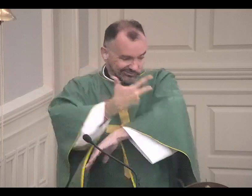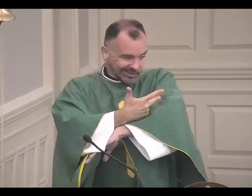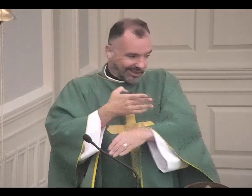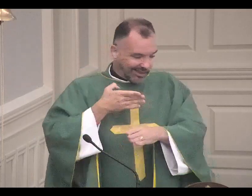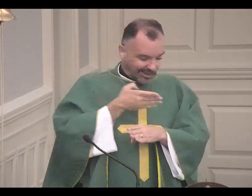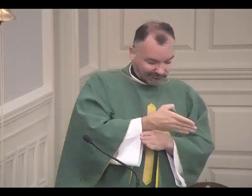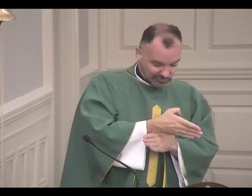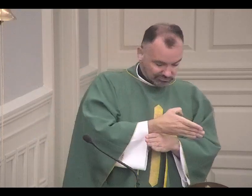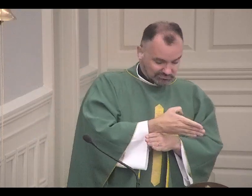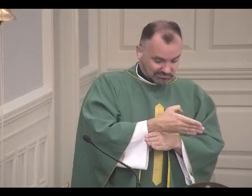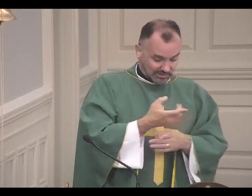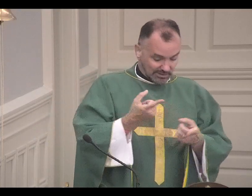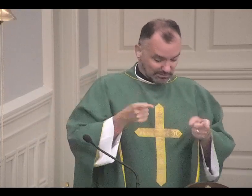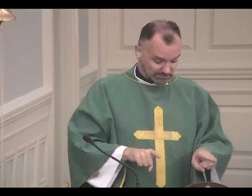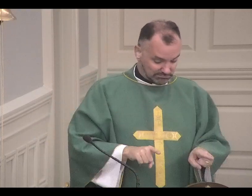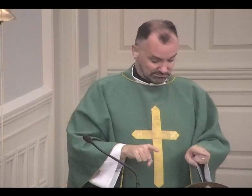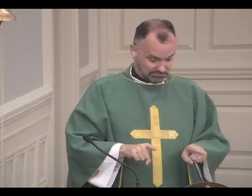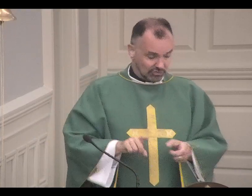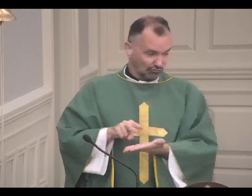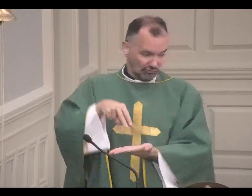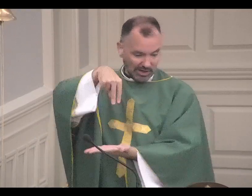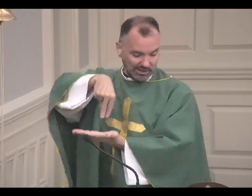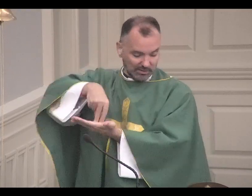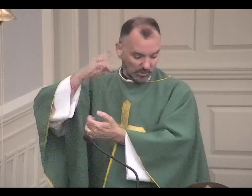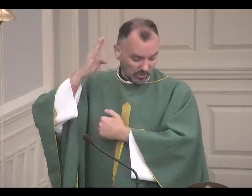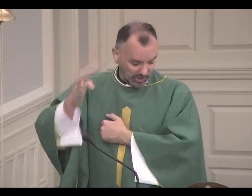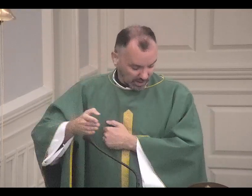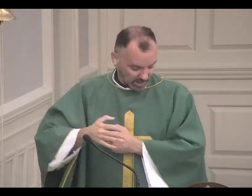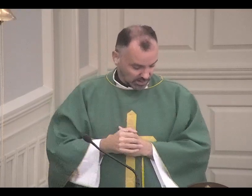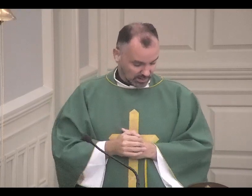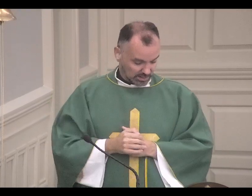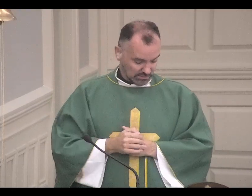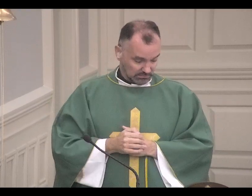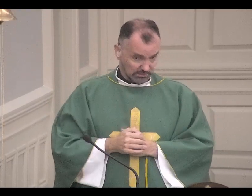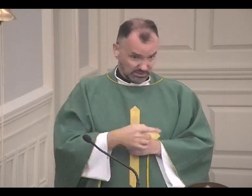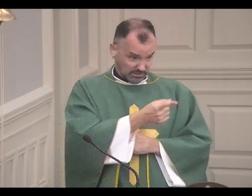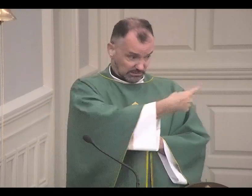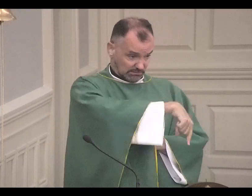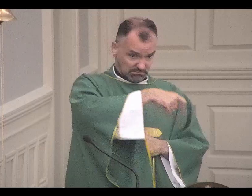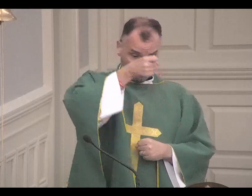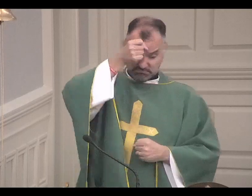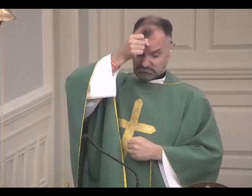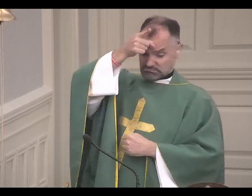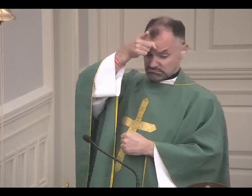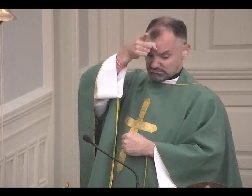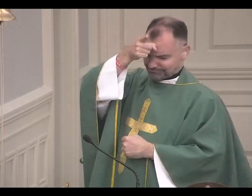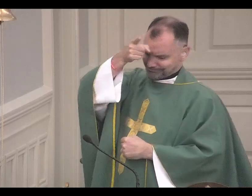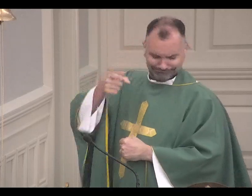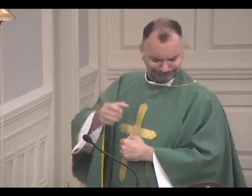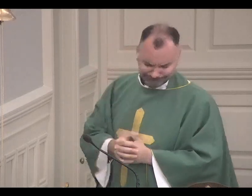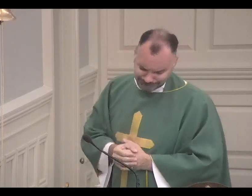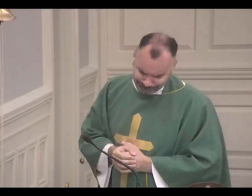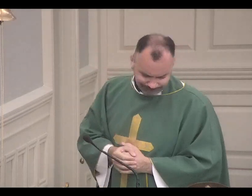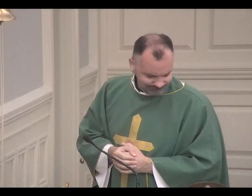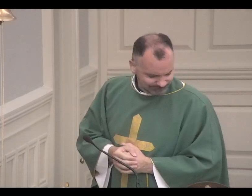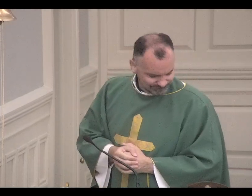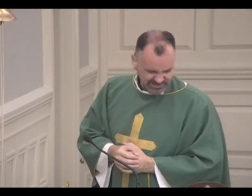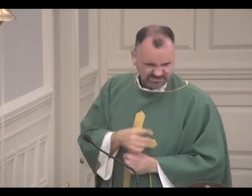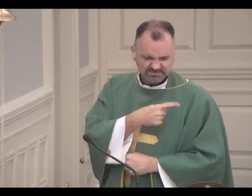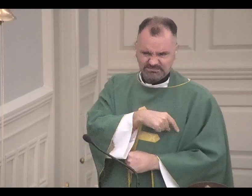And 3 days after his death, the Son of Man will rise.